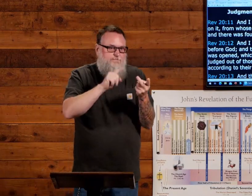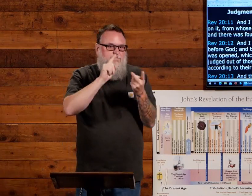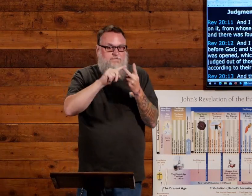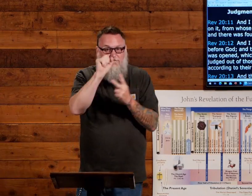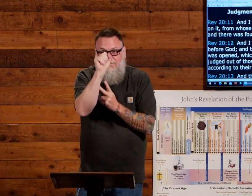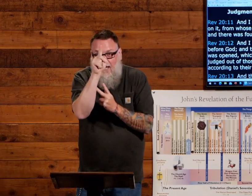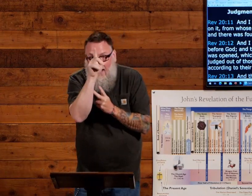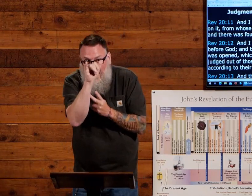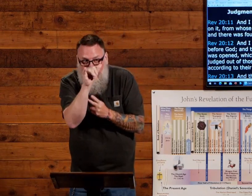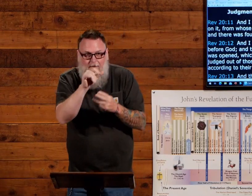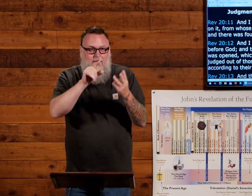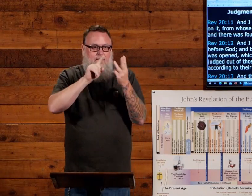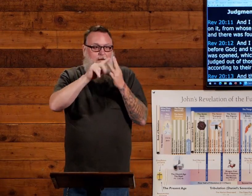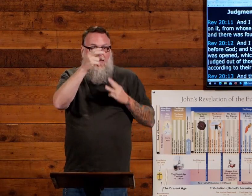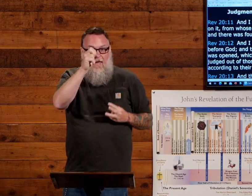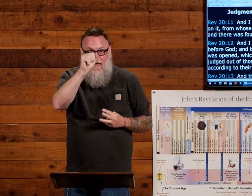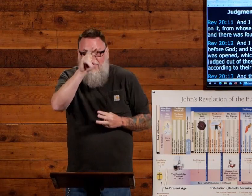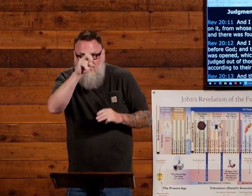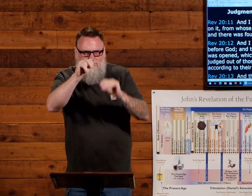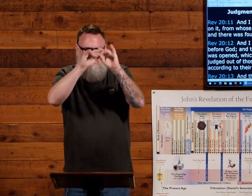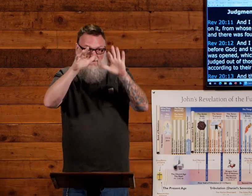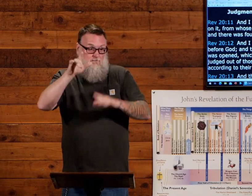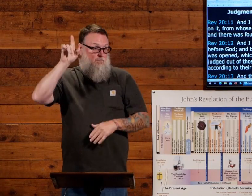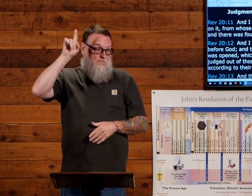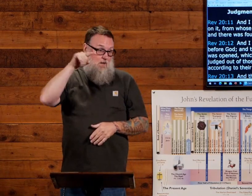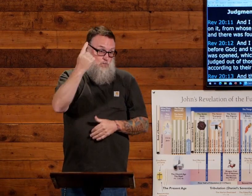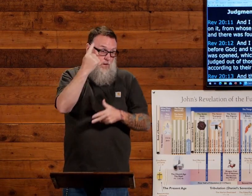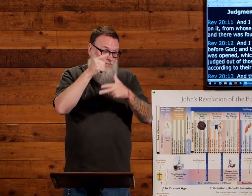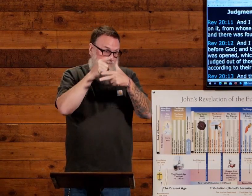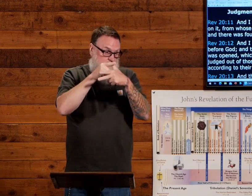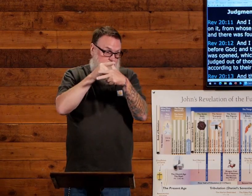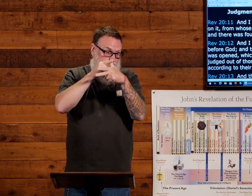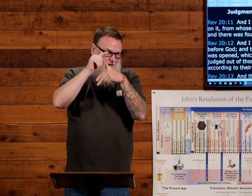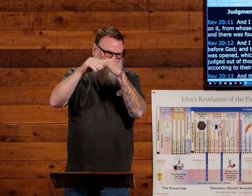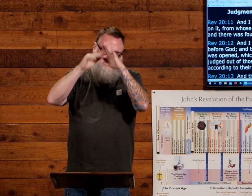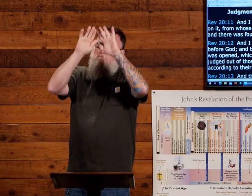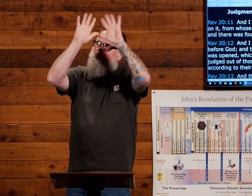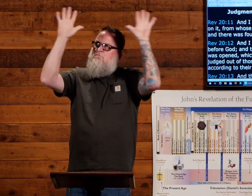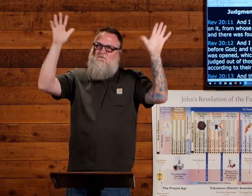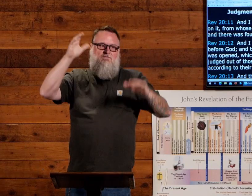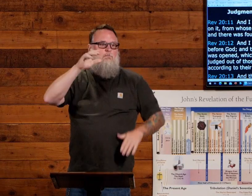Firmament, sky, heaven, I'll use for that.